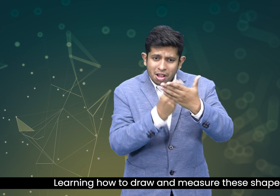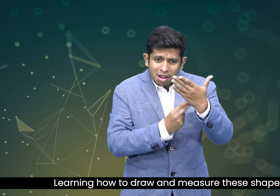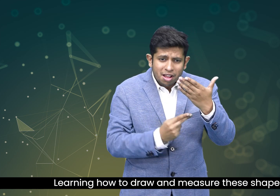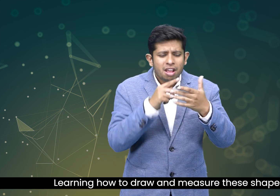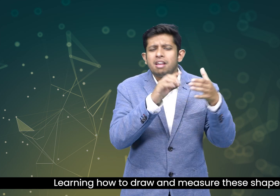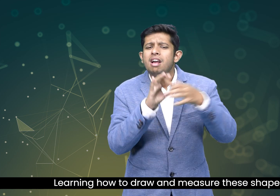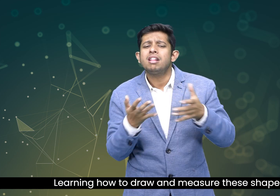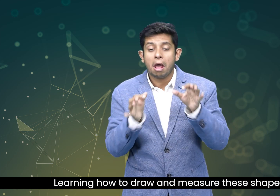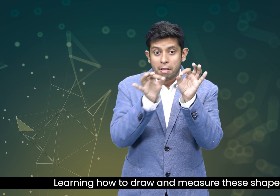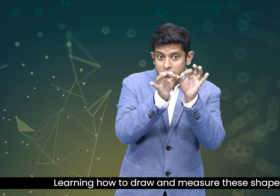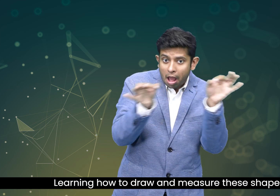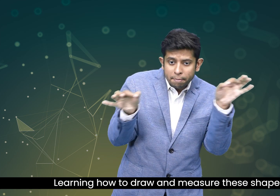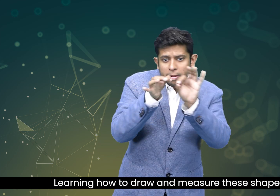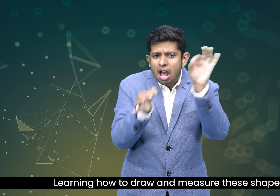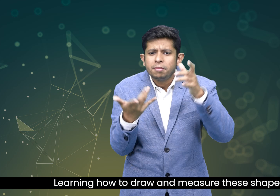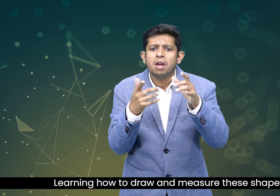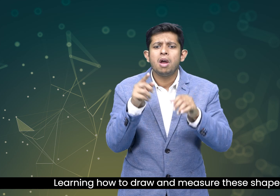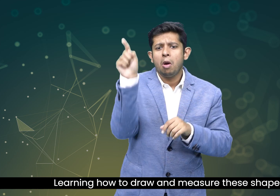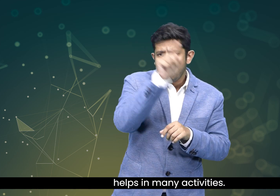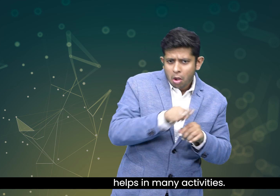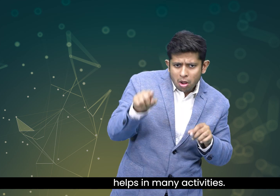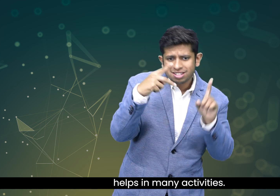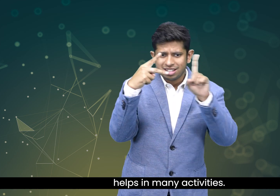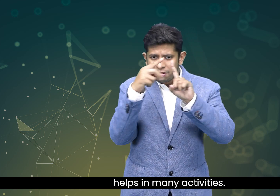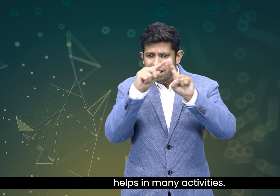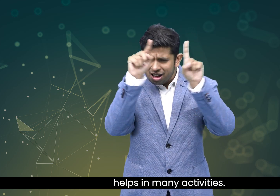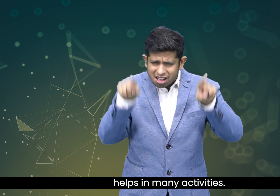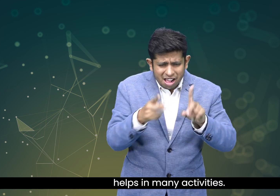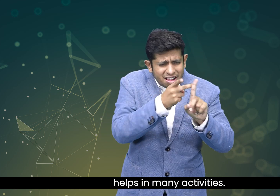Learning how to draw and measure these shapes helps in many activities.